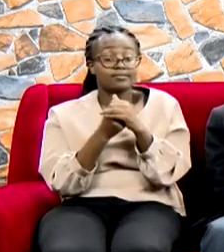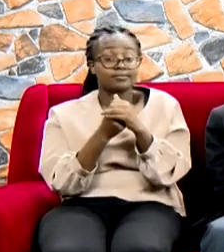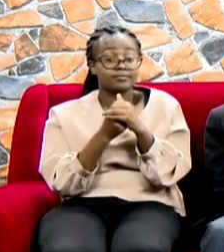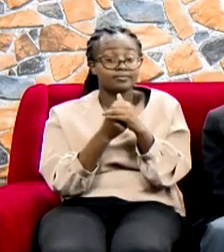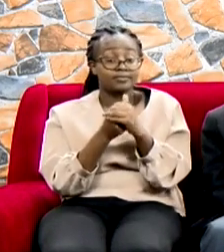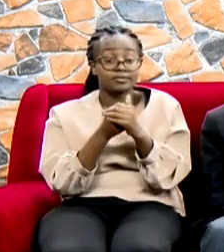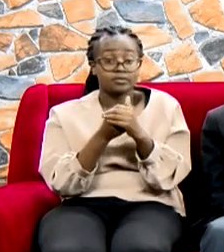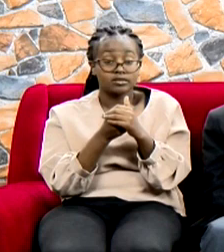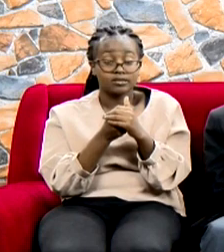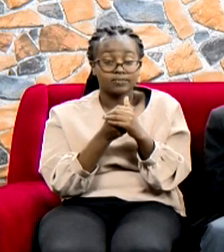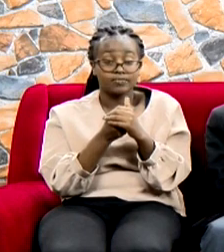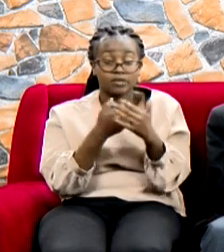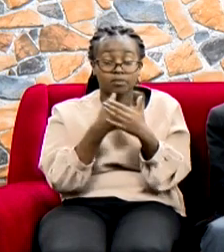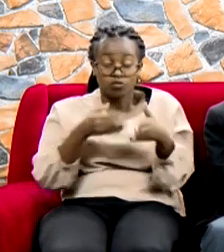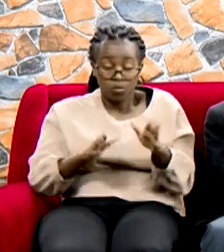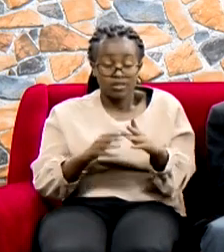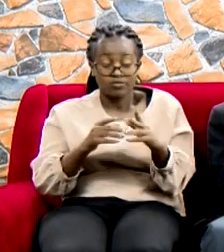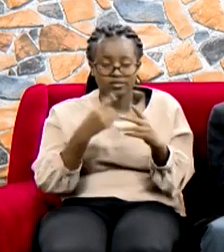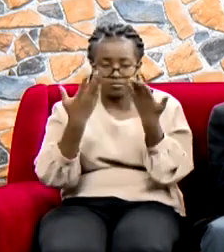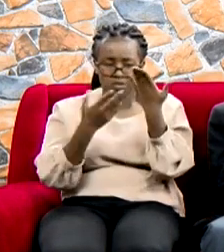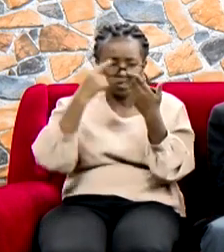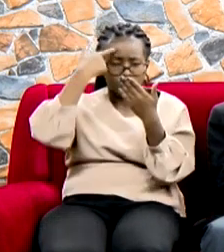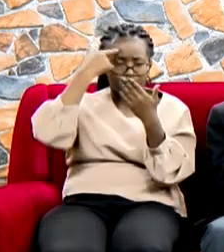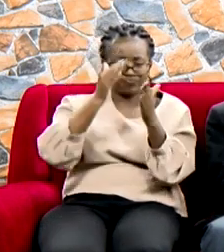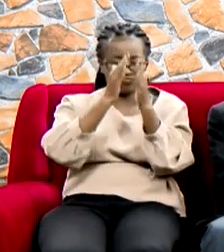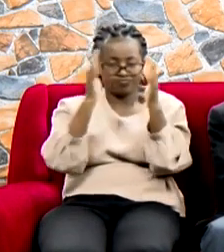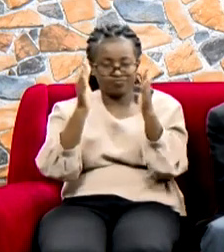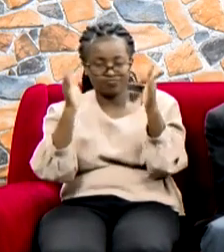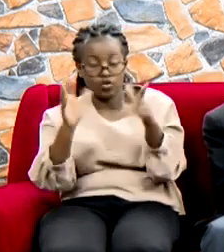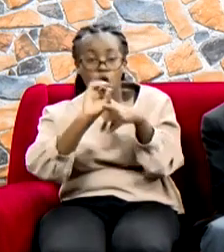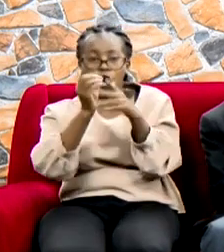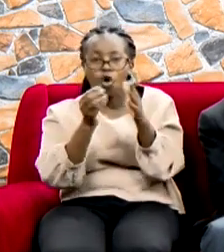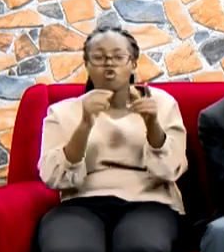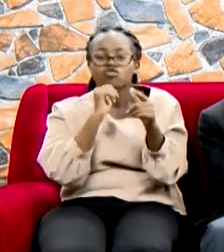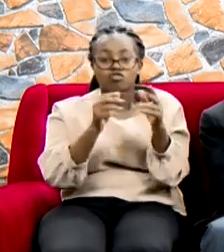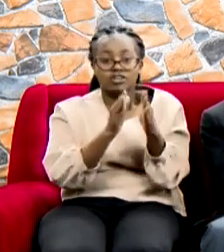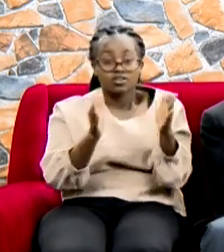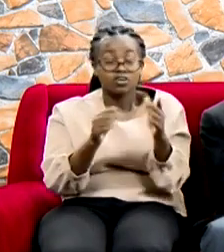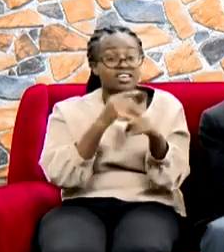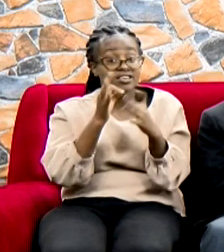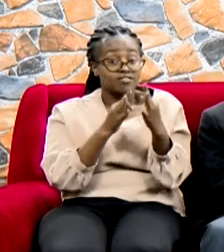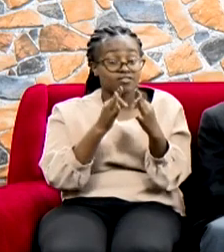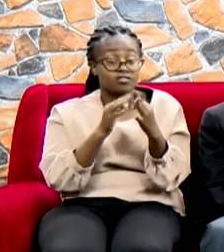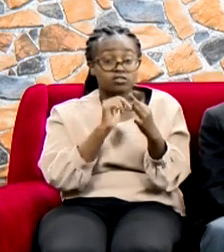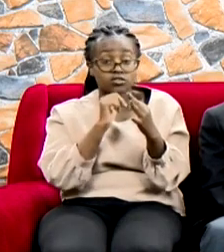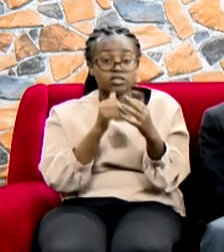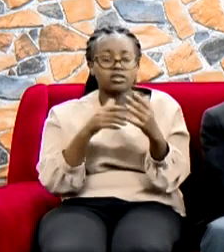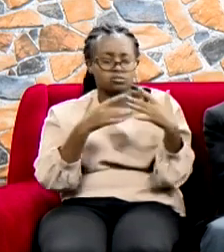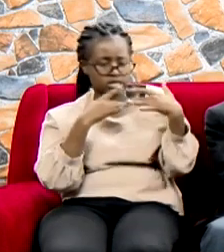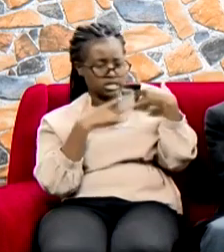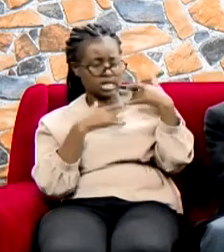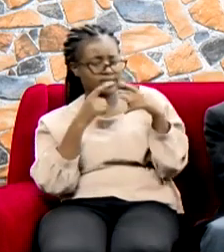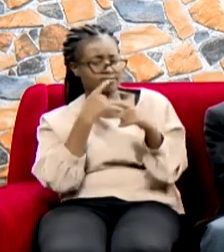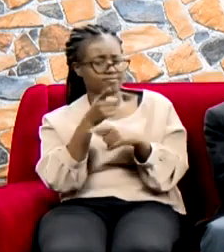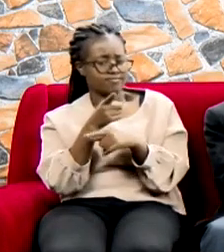they're measuring before birth is just to see if the head is actually growing. Okay. But if it goes beyond certain point, then they'll be concerned. They'll